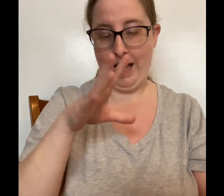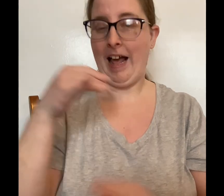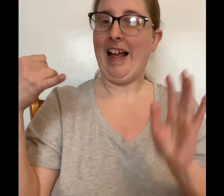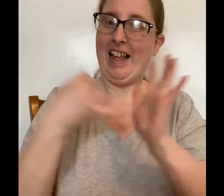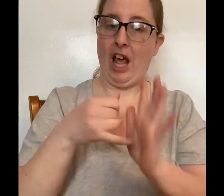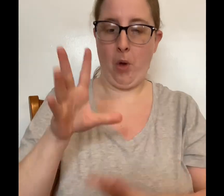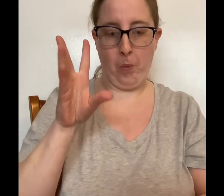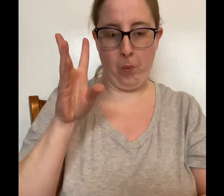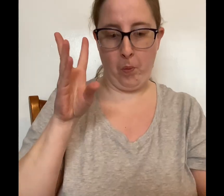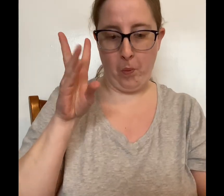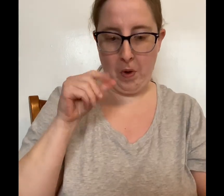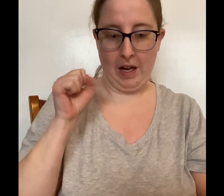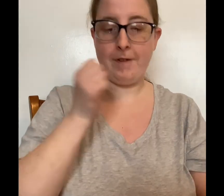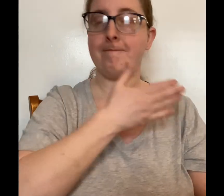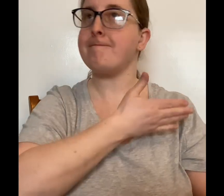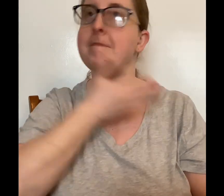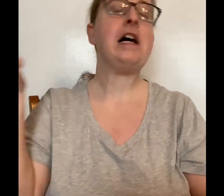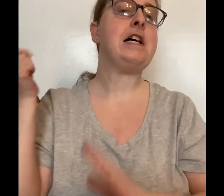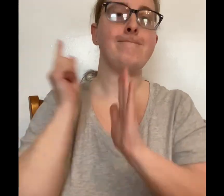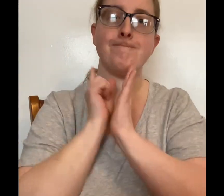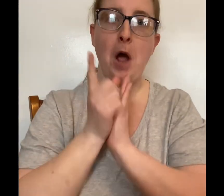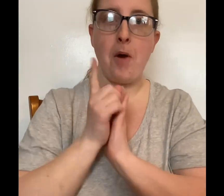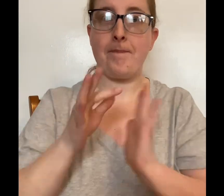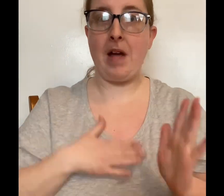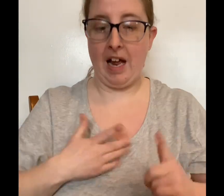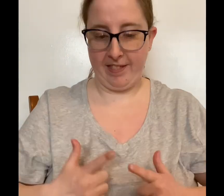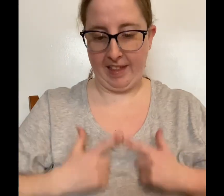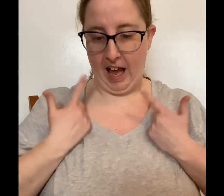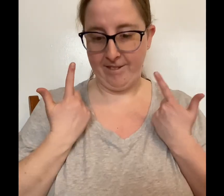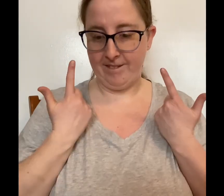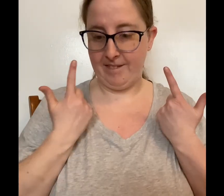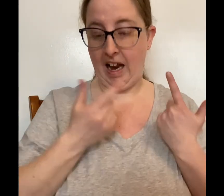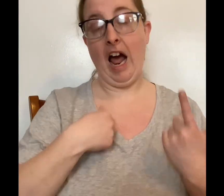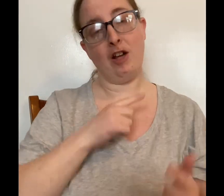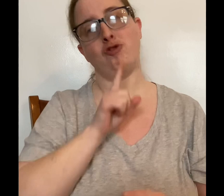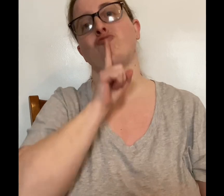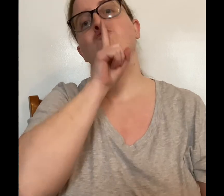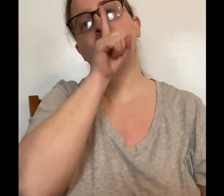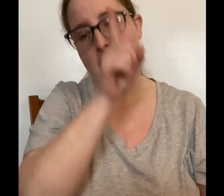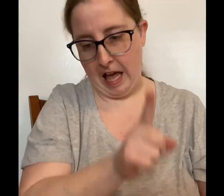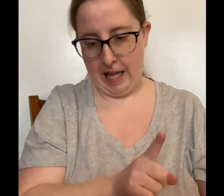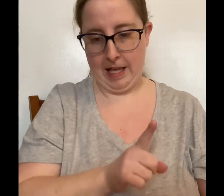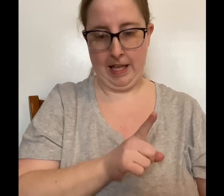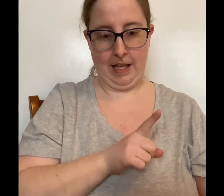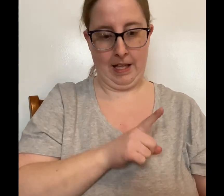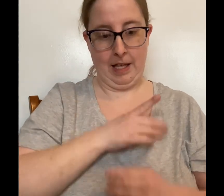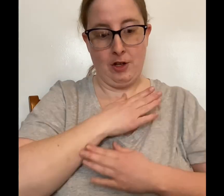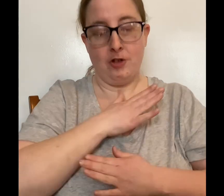2019. It was the best moment of my life. I really treasure that time with you.